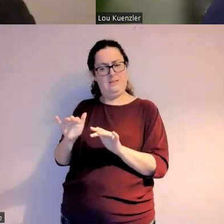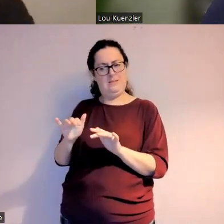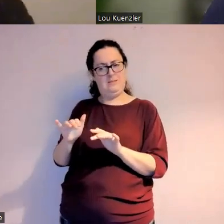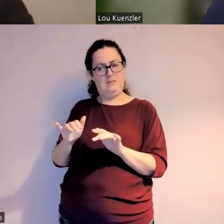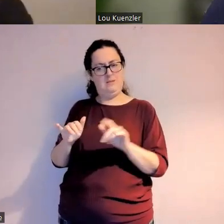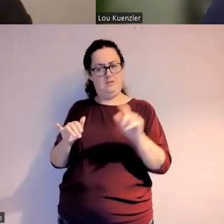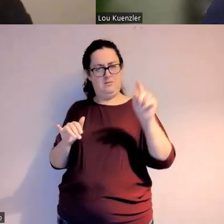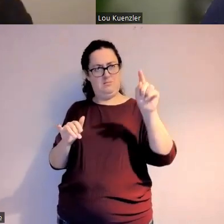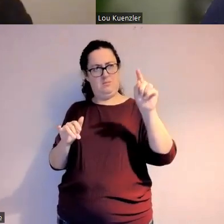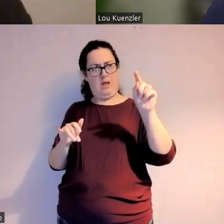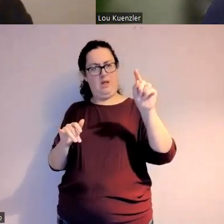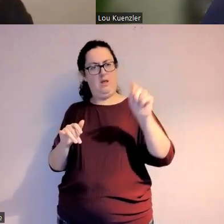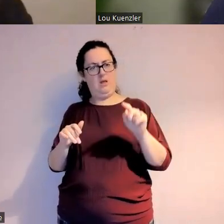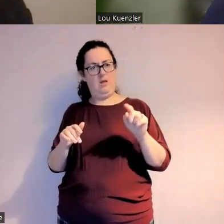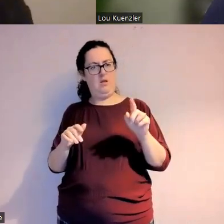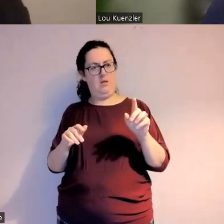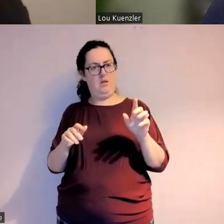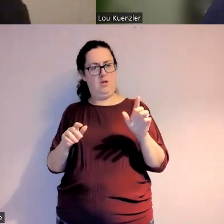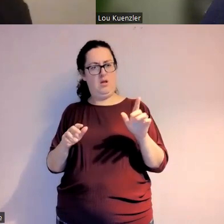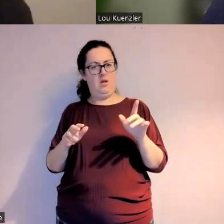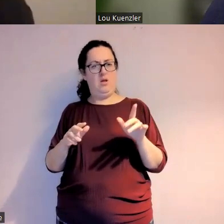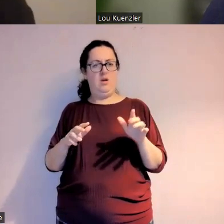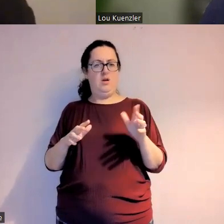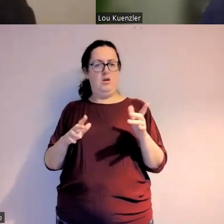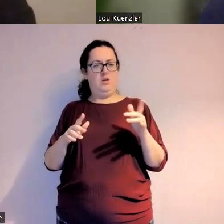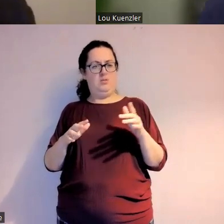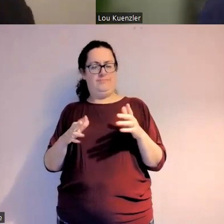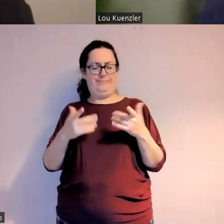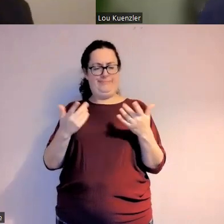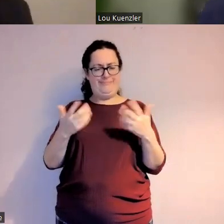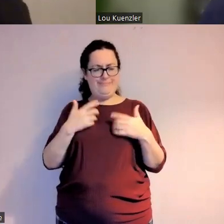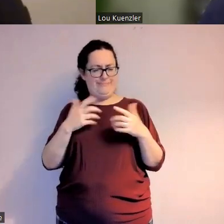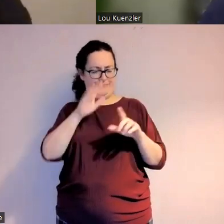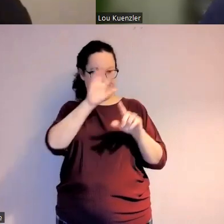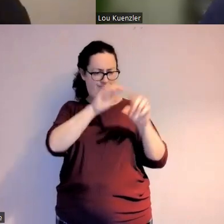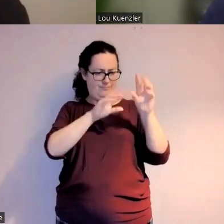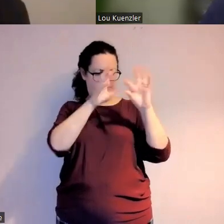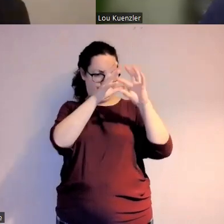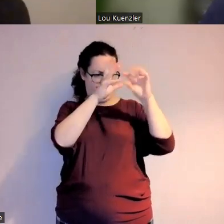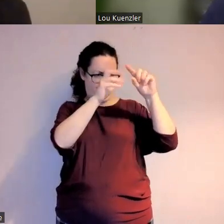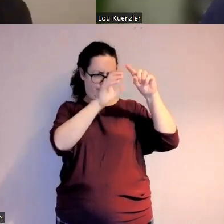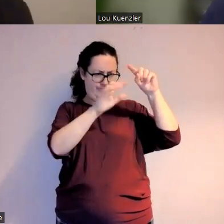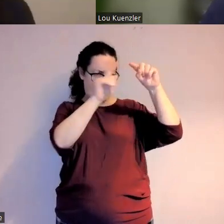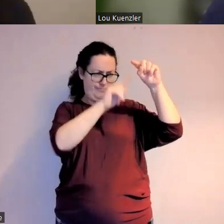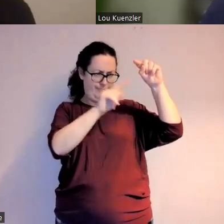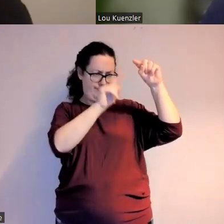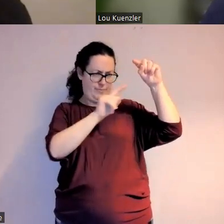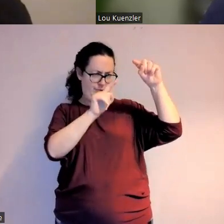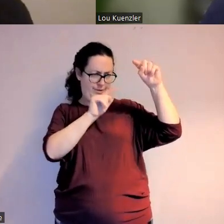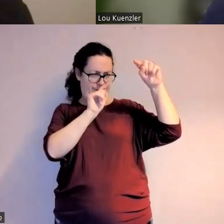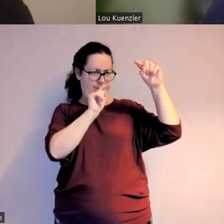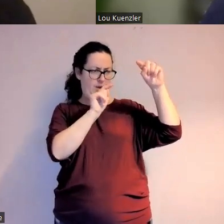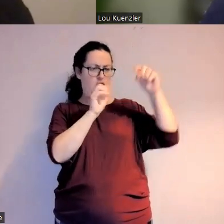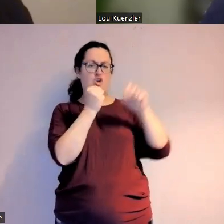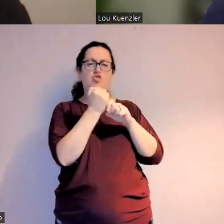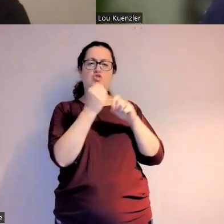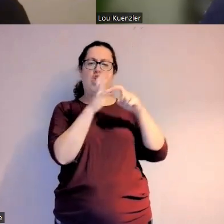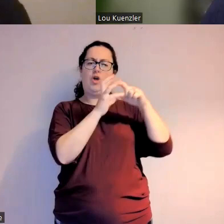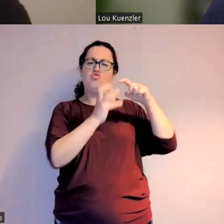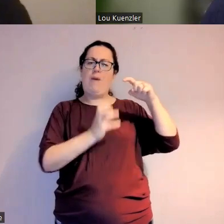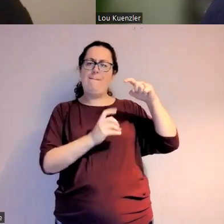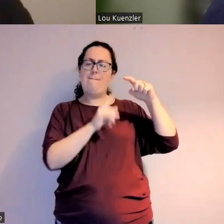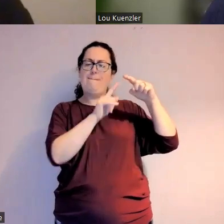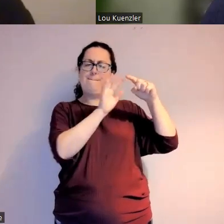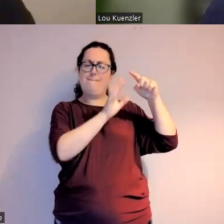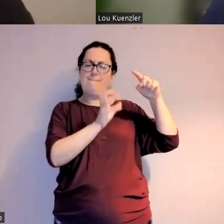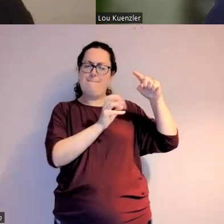of scraping, I think, almost, then suddenly these were the characters that I really, really wanted to write about. So yeah, it's still, I'm still